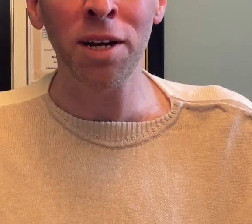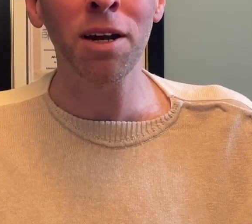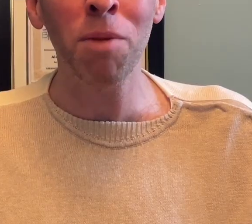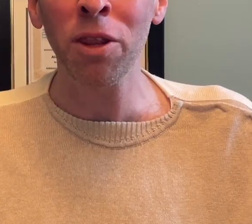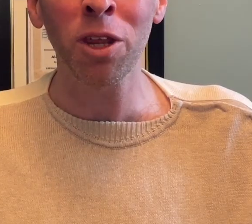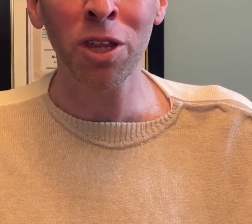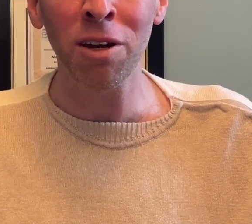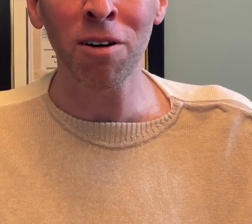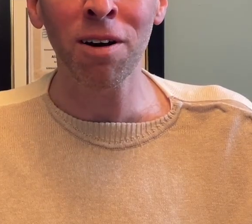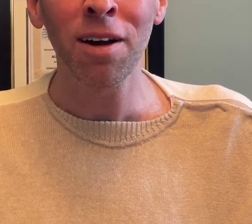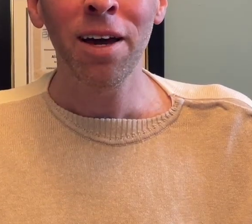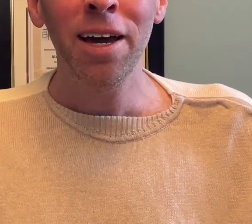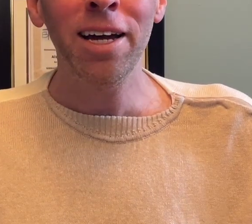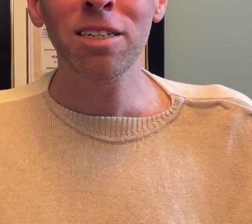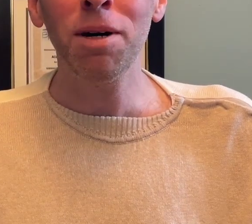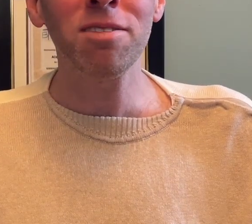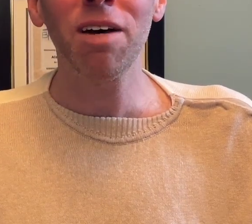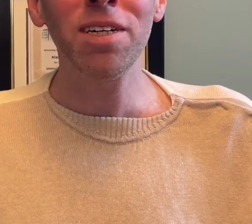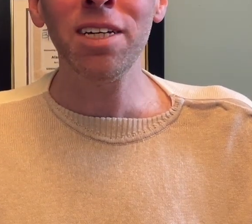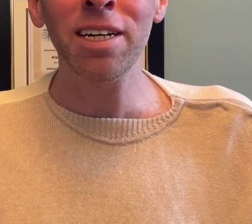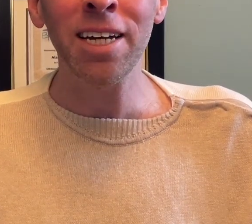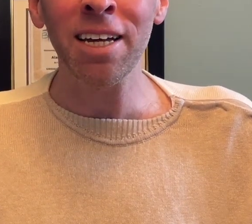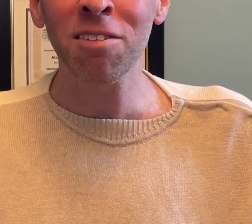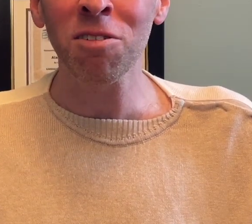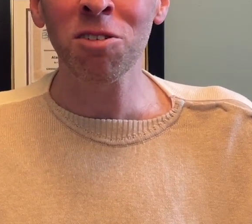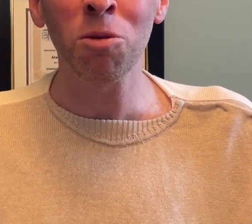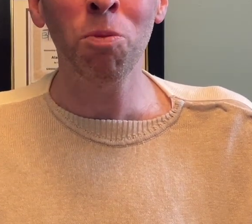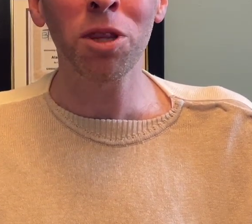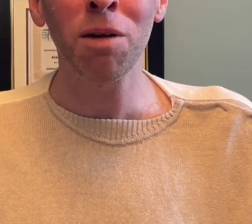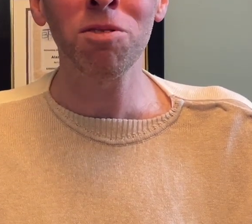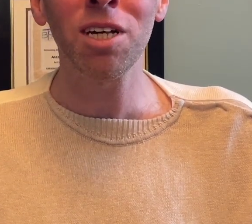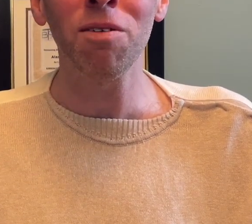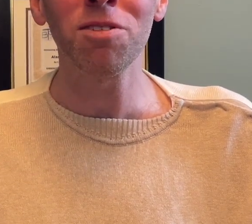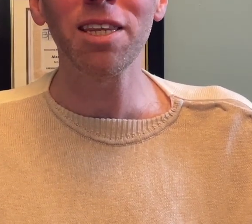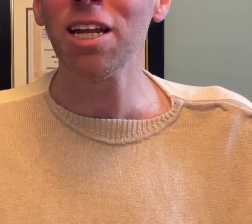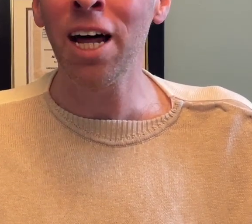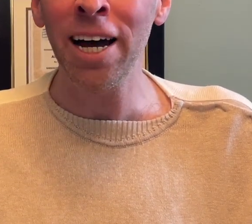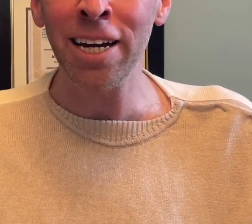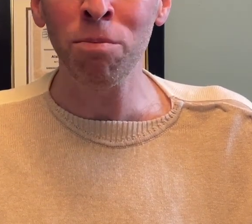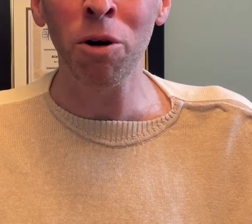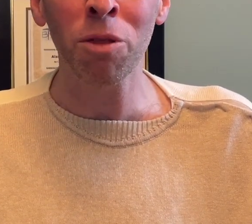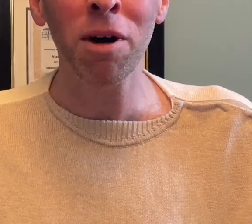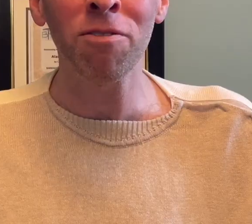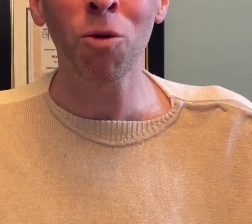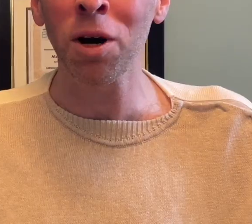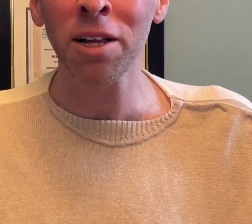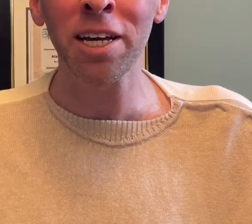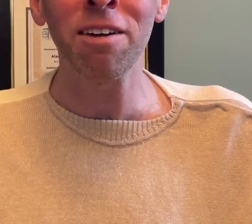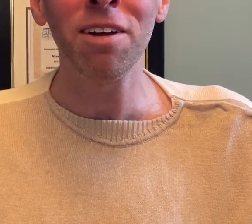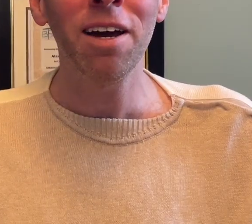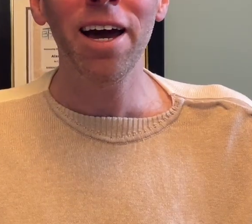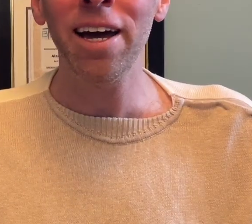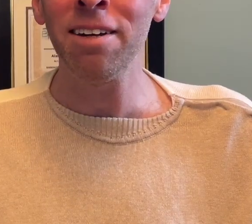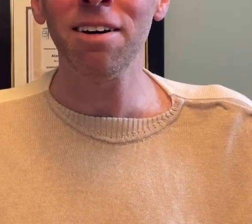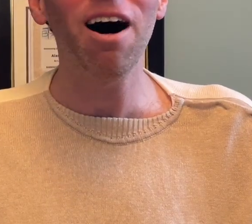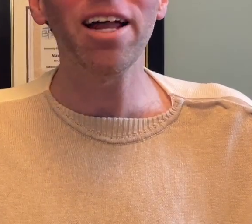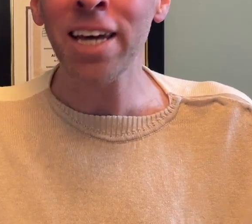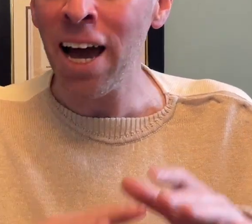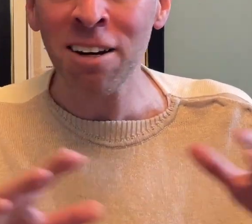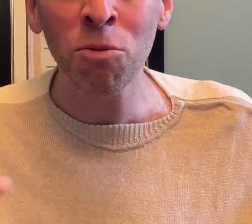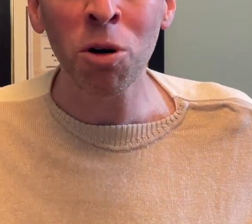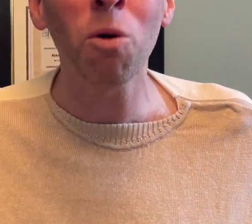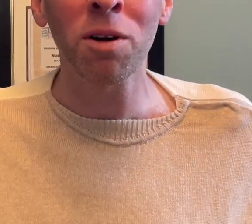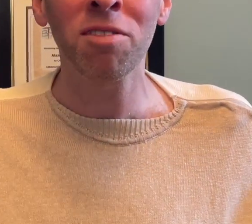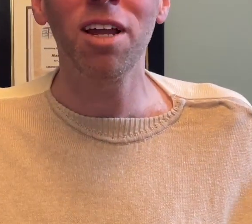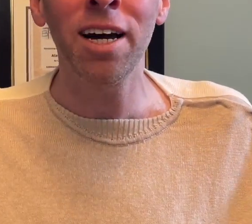ever written about the theater. It's about 17 dancers who put themselves on the line, both metaphorically and and on